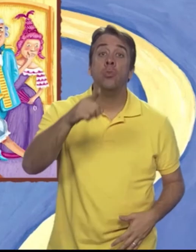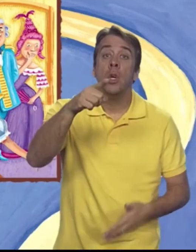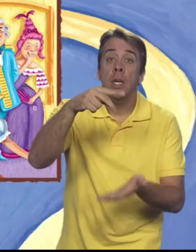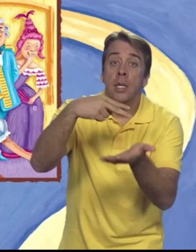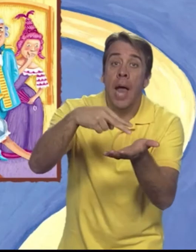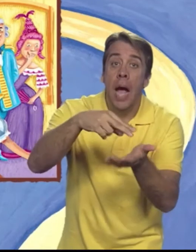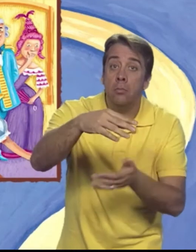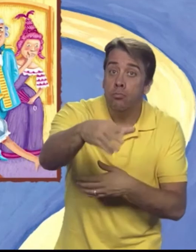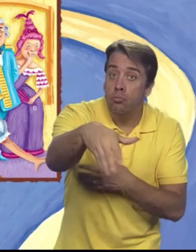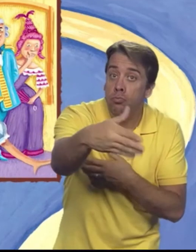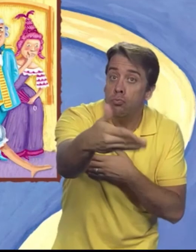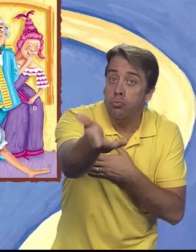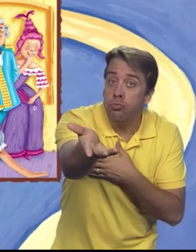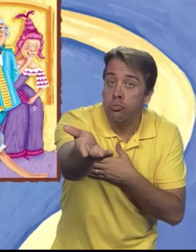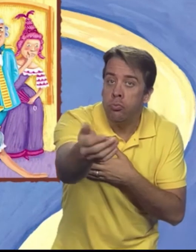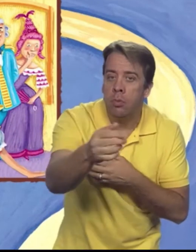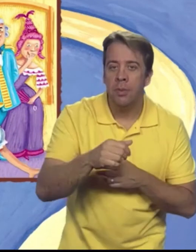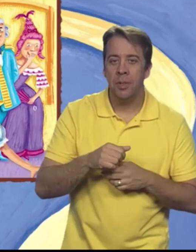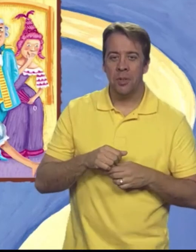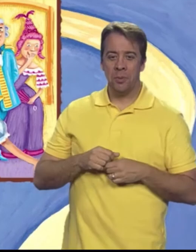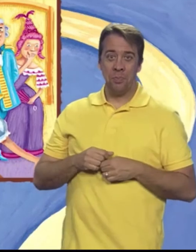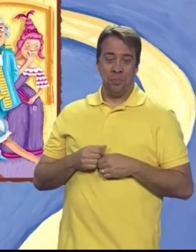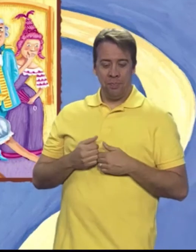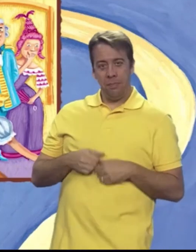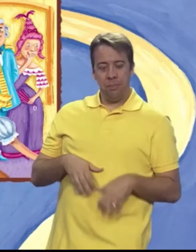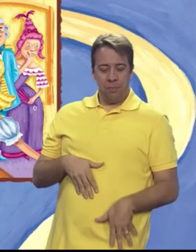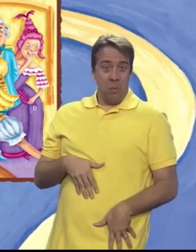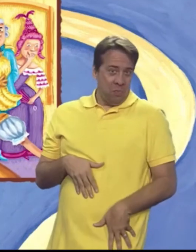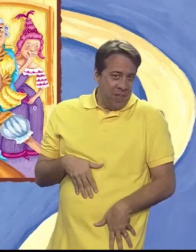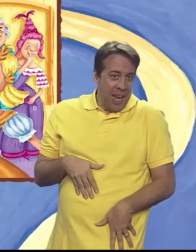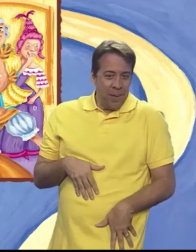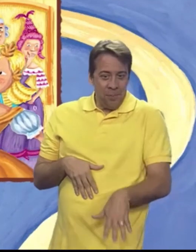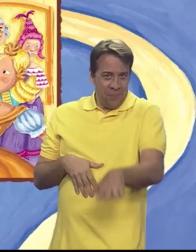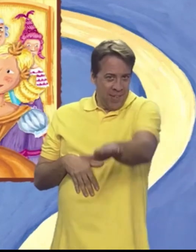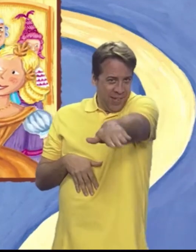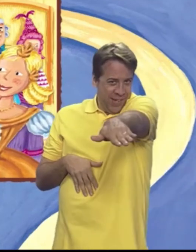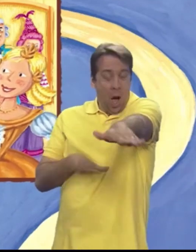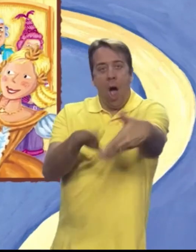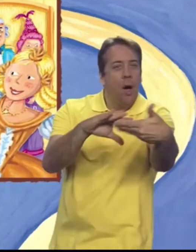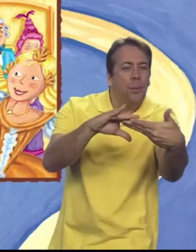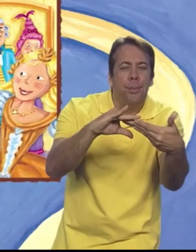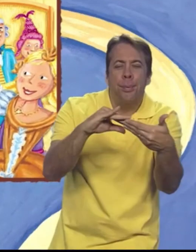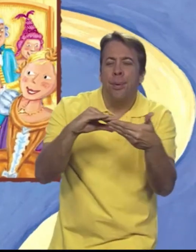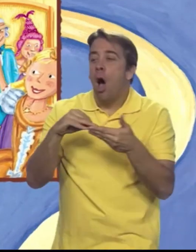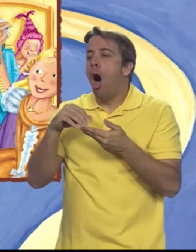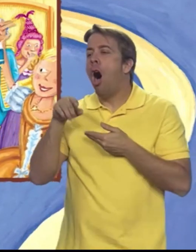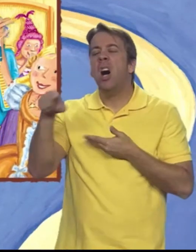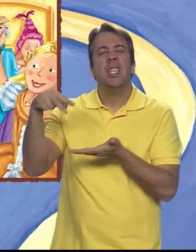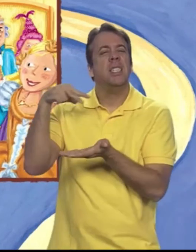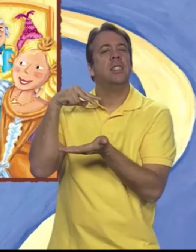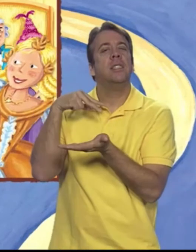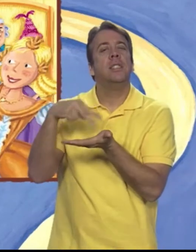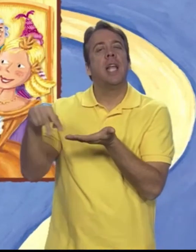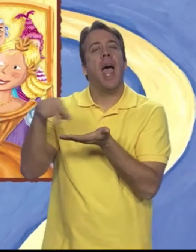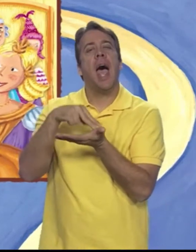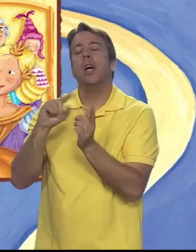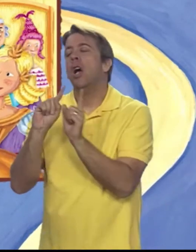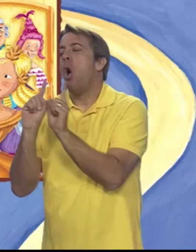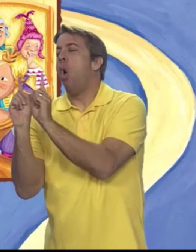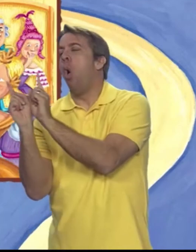Of course, agreed Cinderella, and the two of them danced all the way around the palace and back